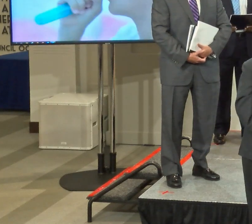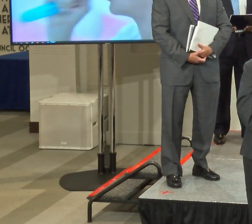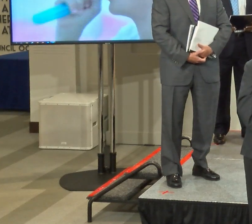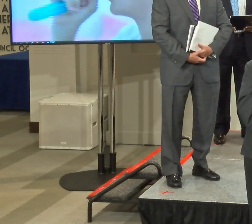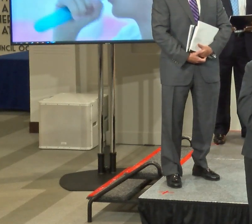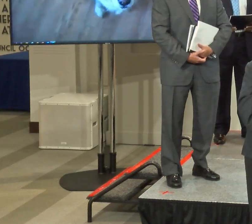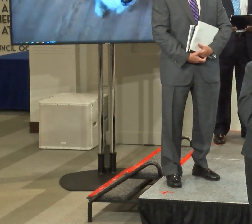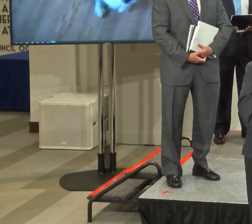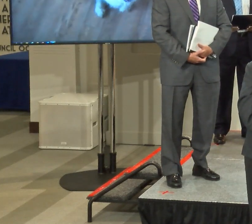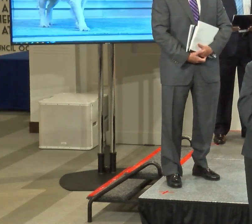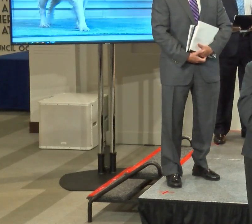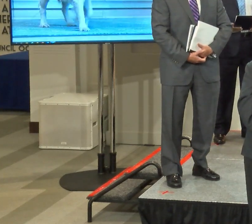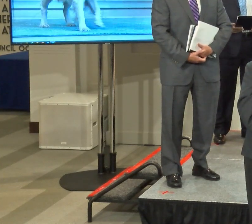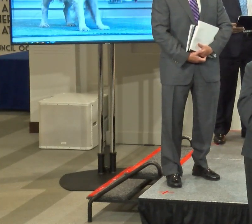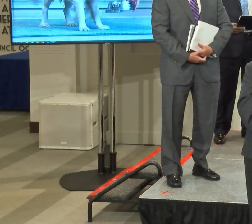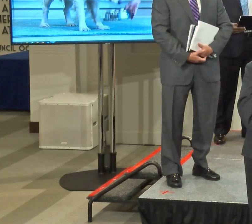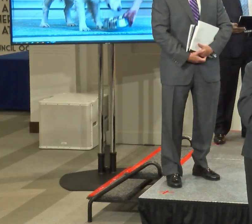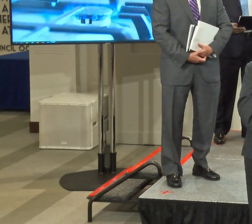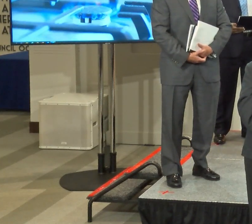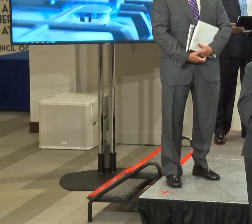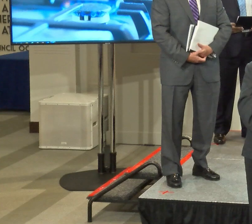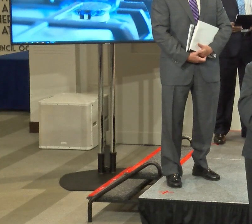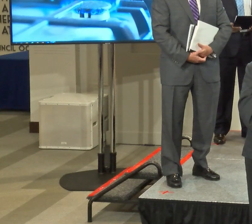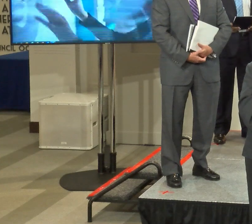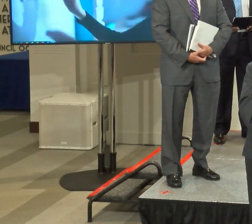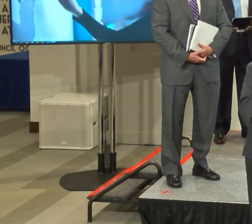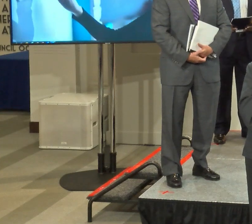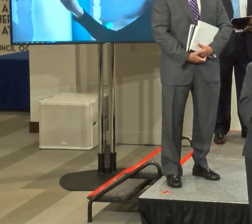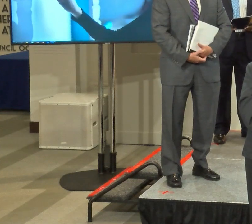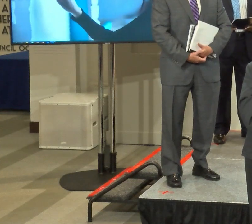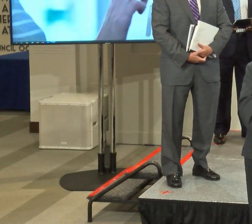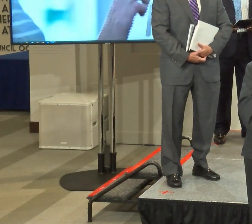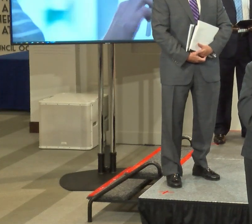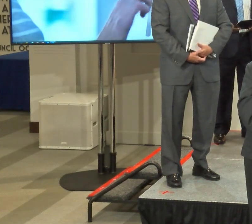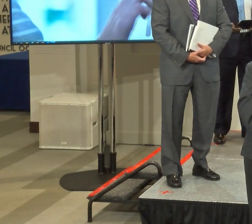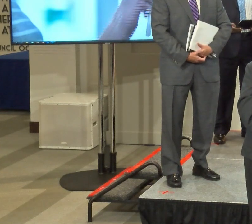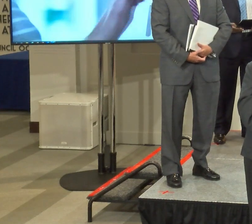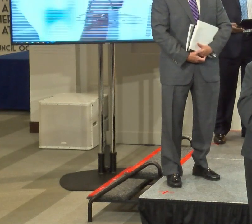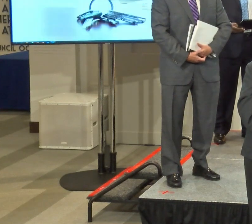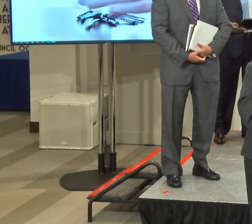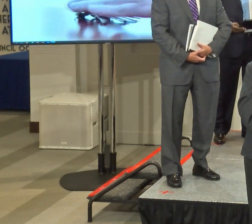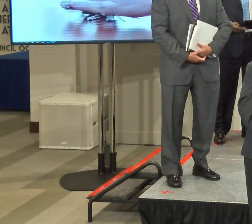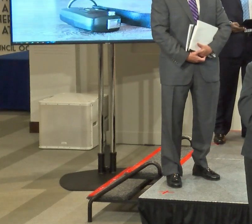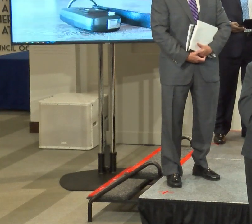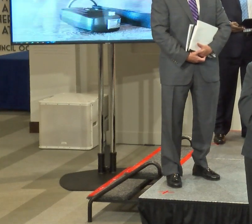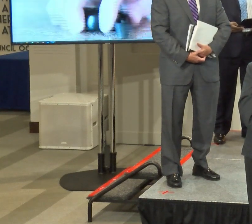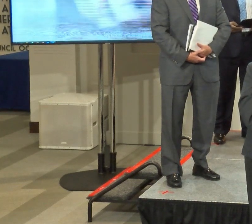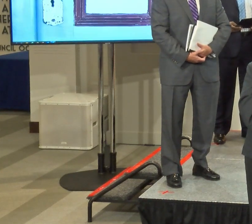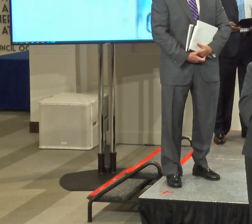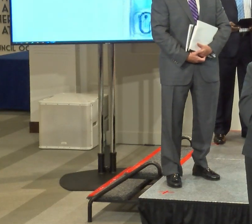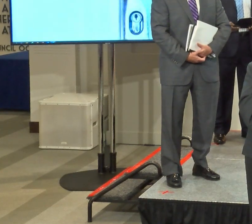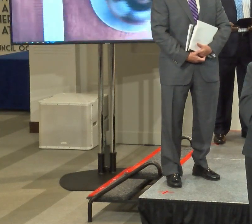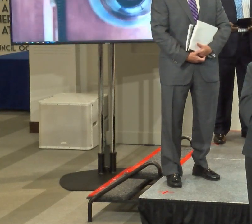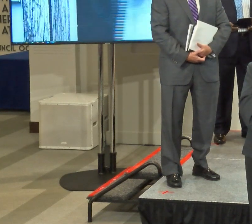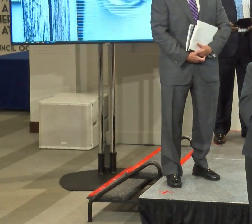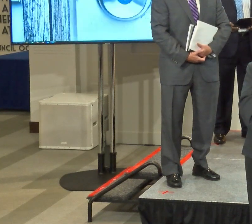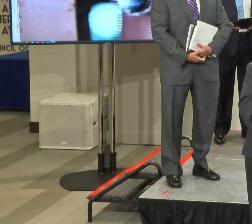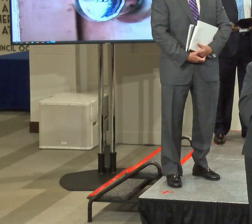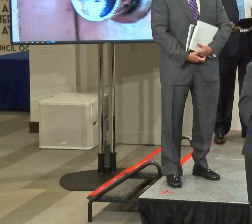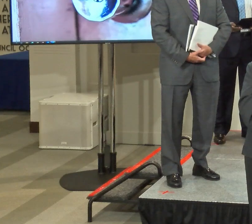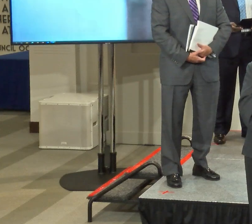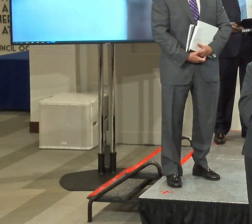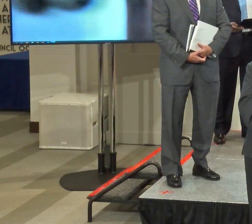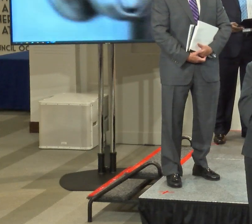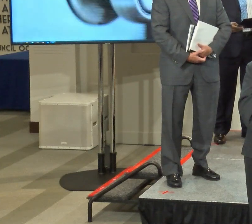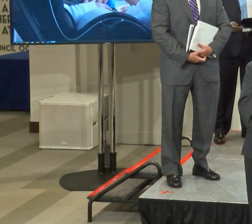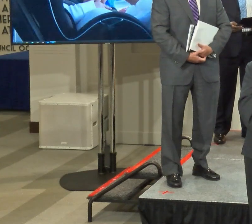casi sin pensar y que no podemos olvidar. Que repetimos una y otra vez por nuestra